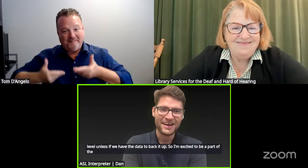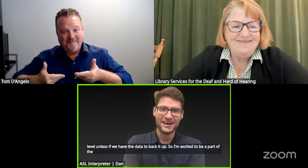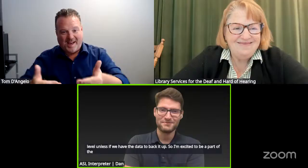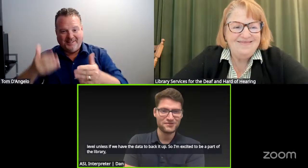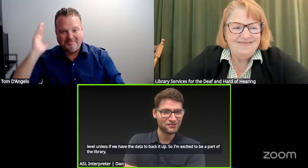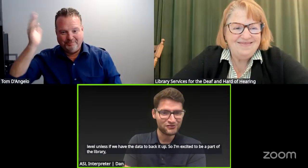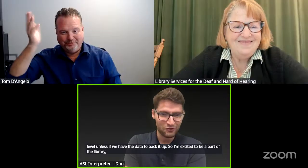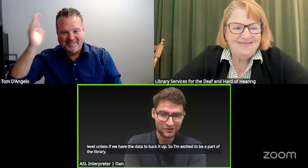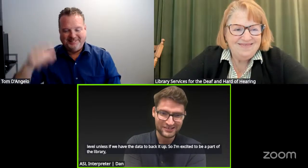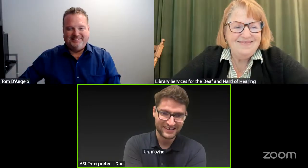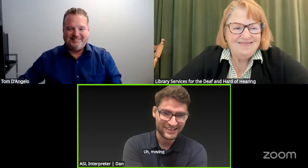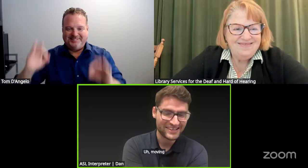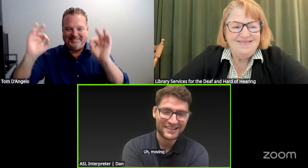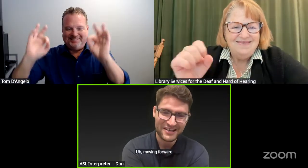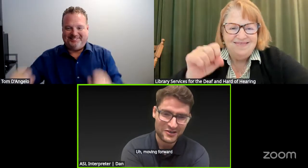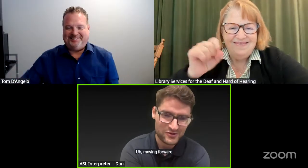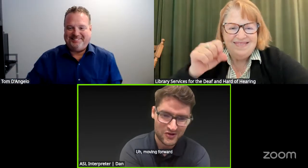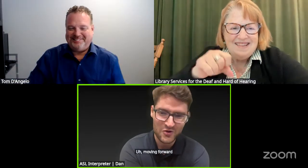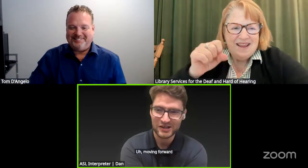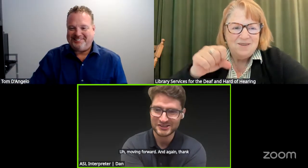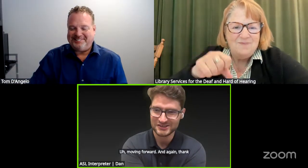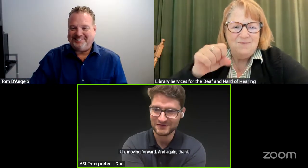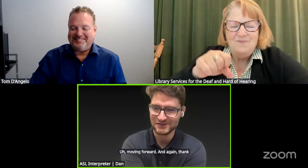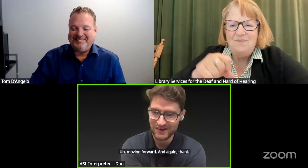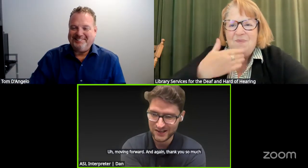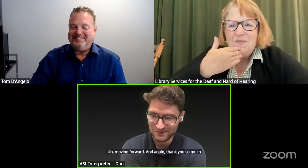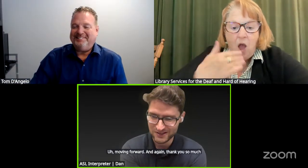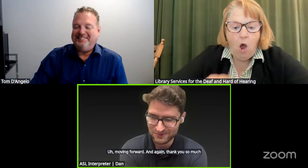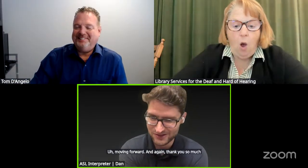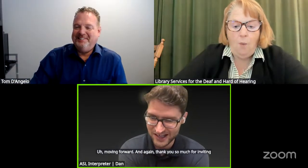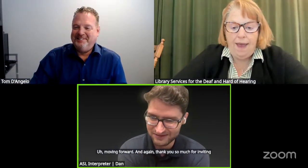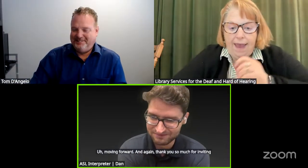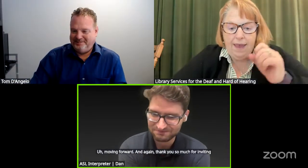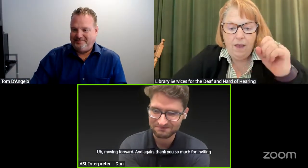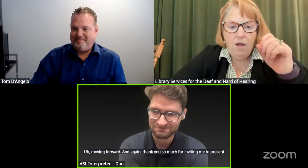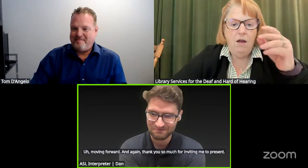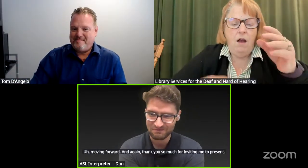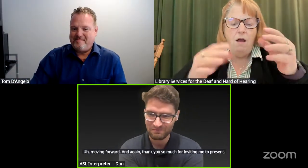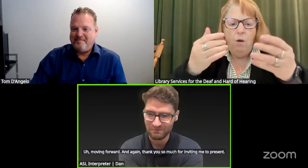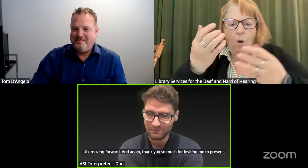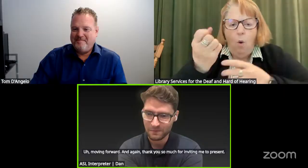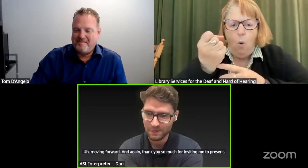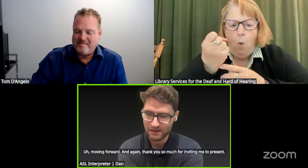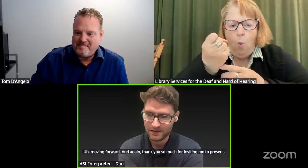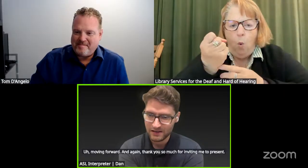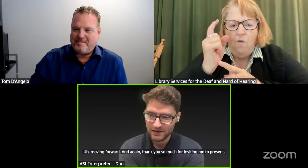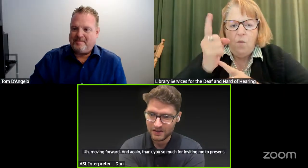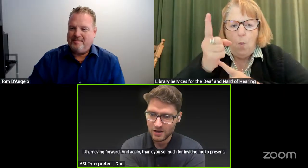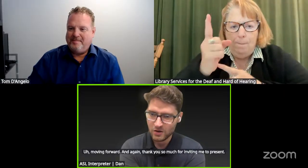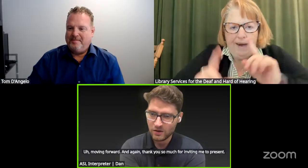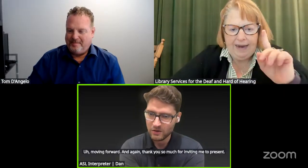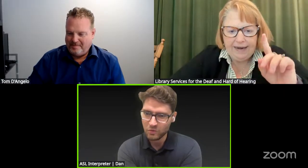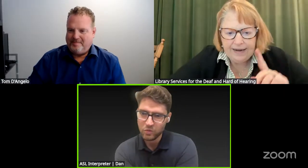library moving forward. And again, thank you so much for inviting me to present.